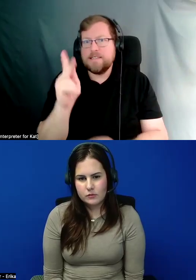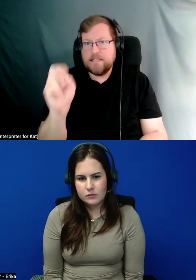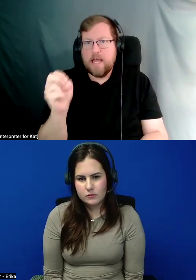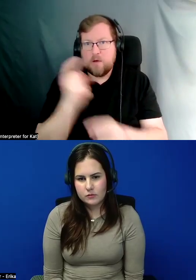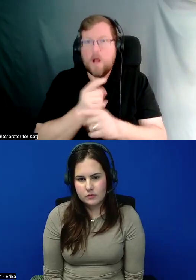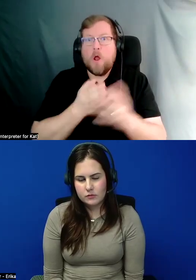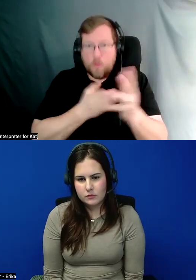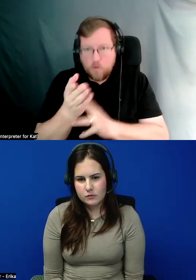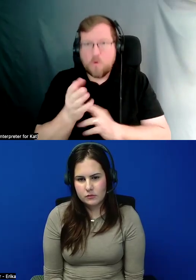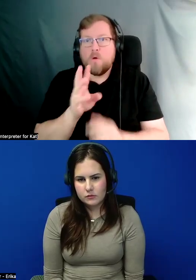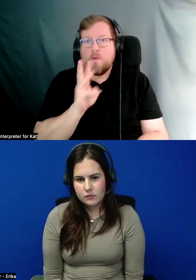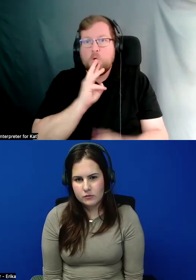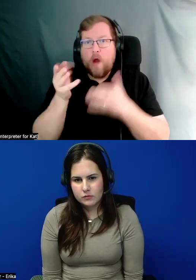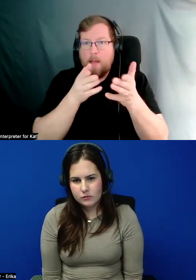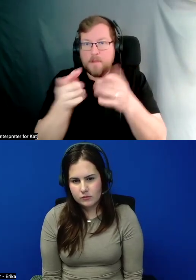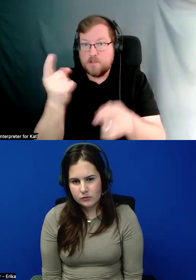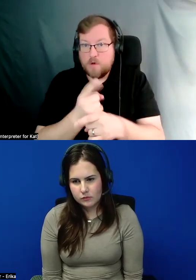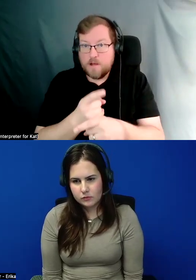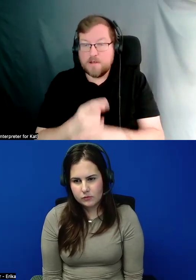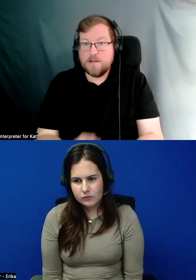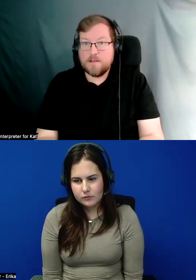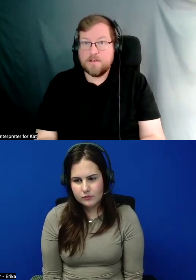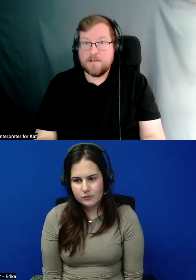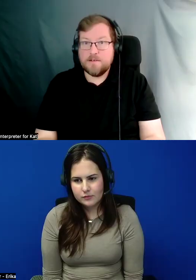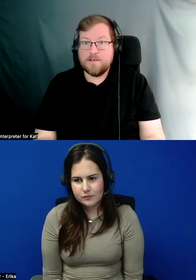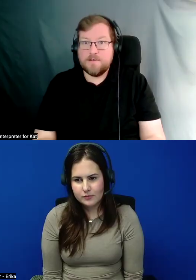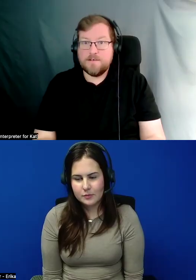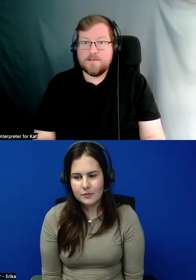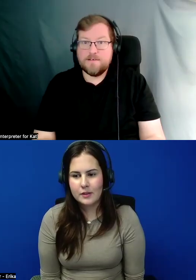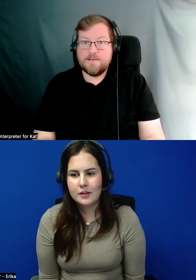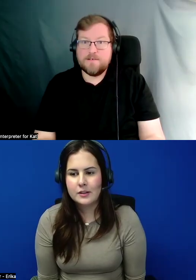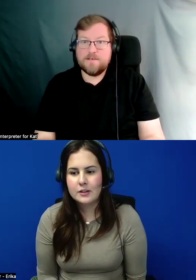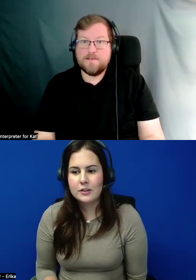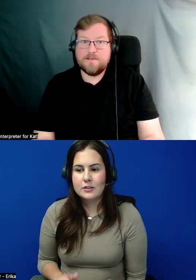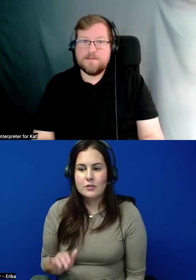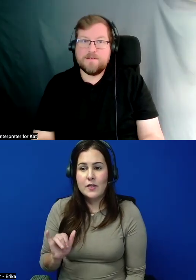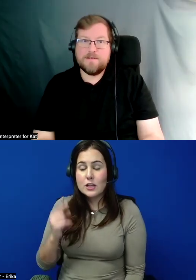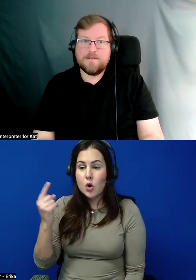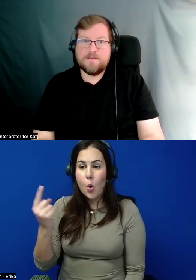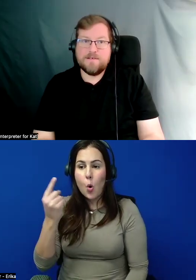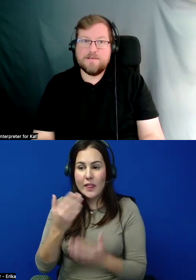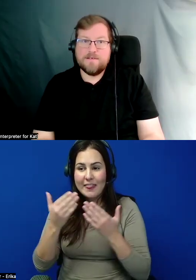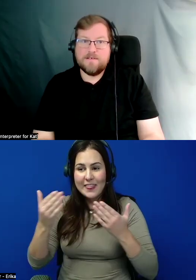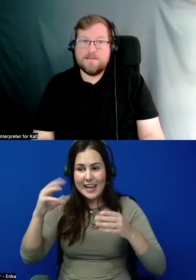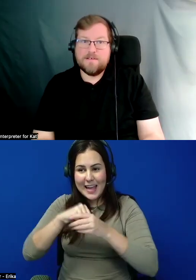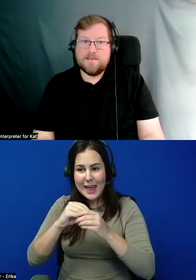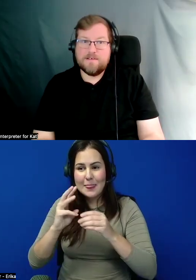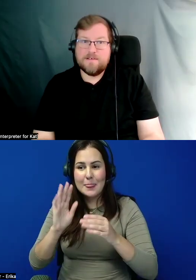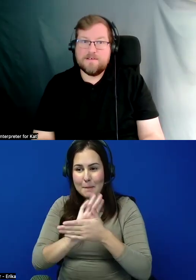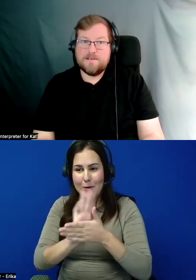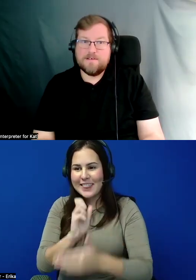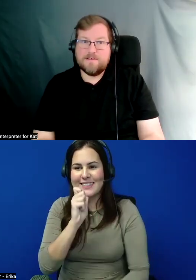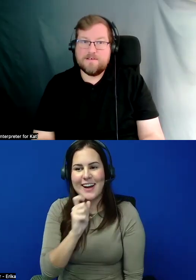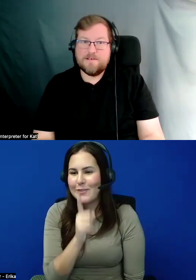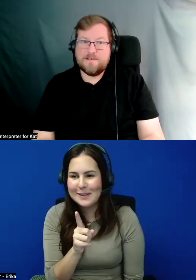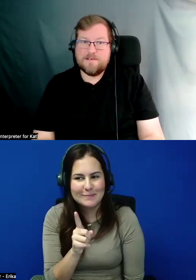the rapids. So that is the only thing in the movie that is not real. There are no rapids.